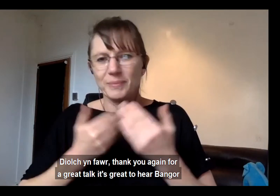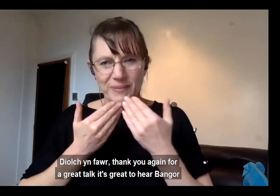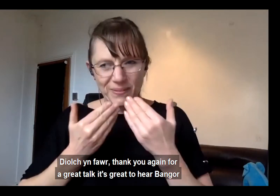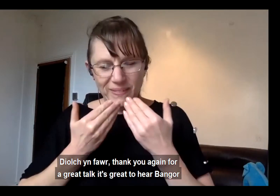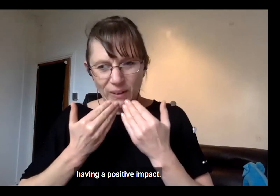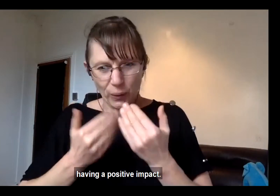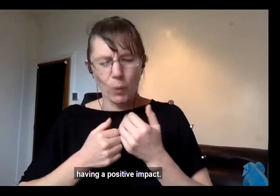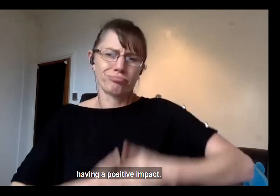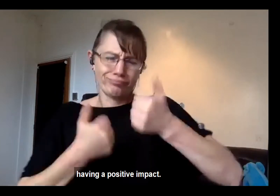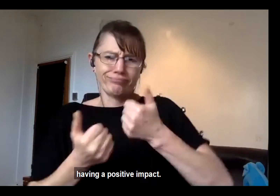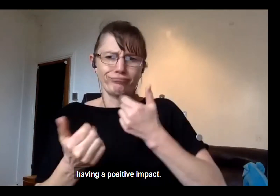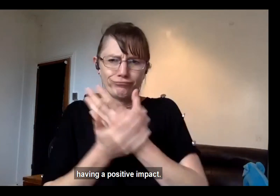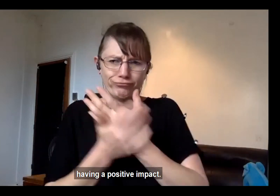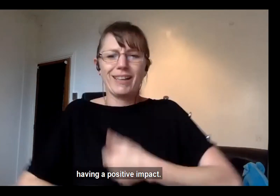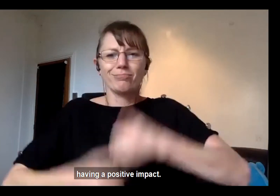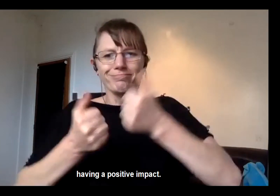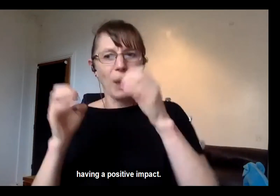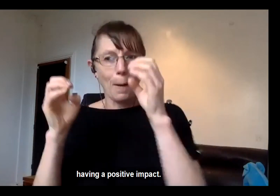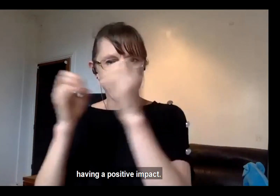great talk. It's great to hear Bangor